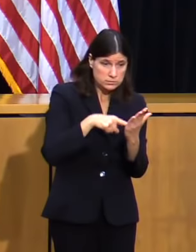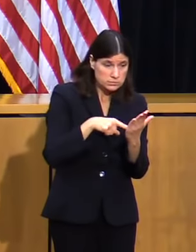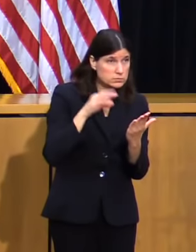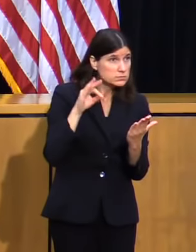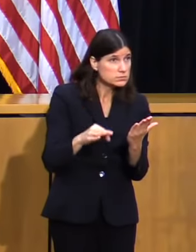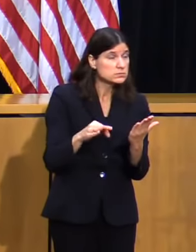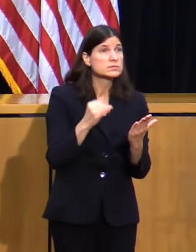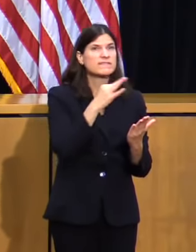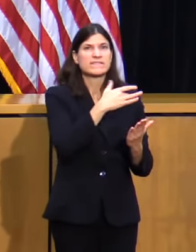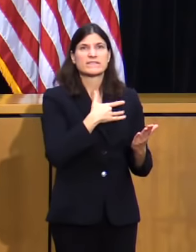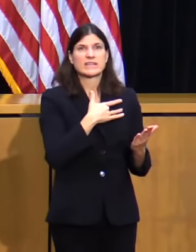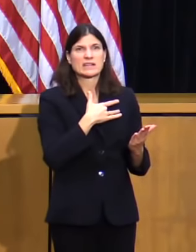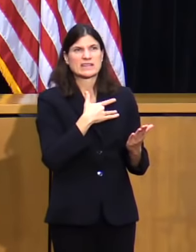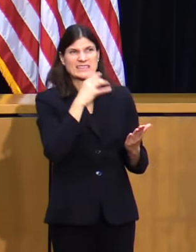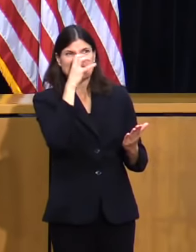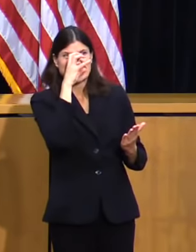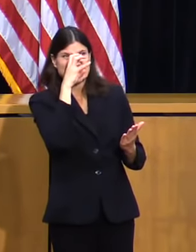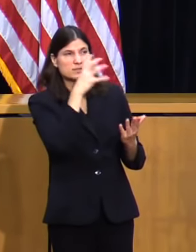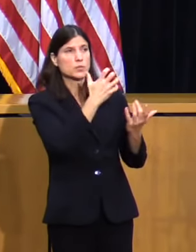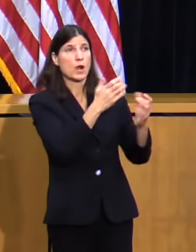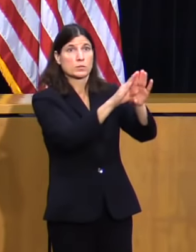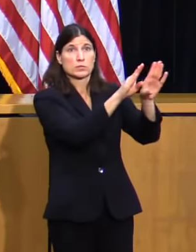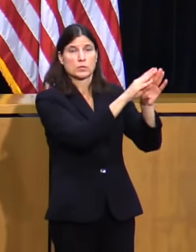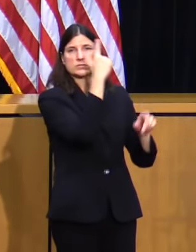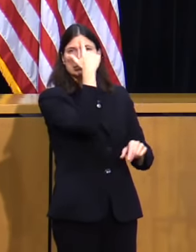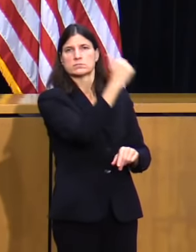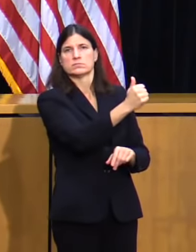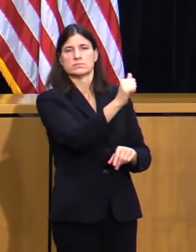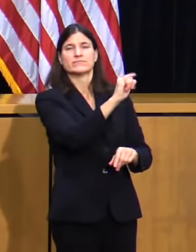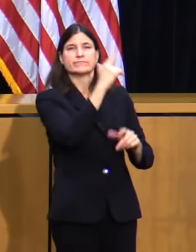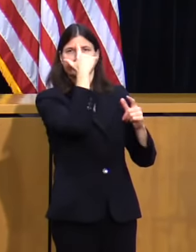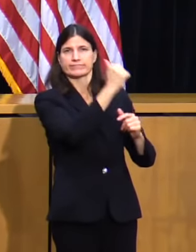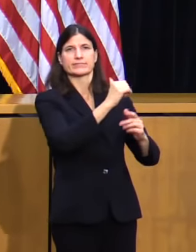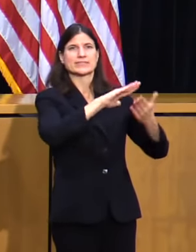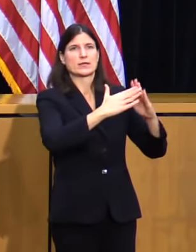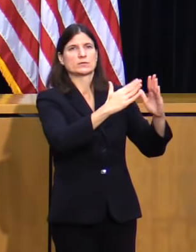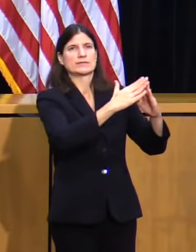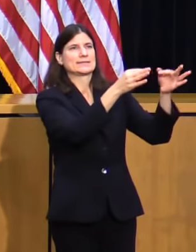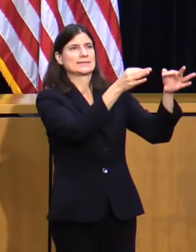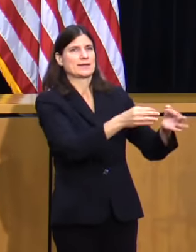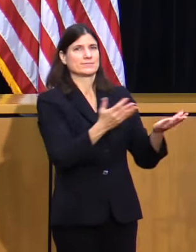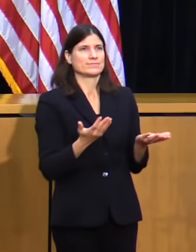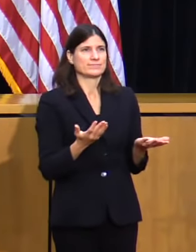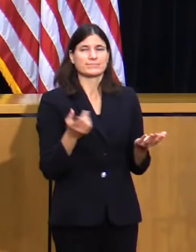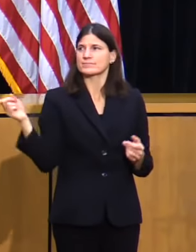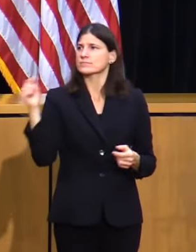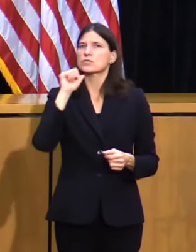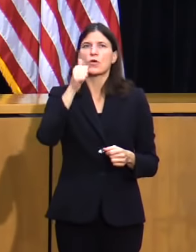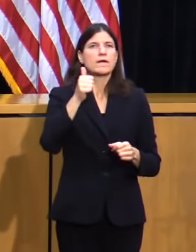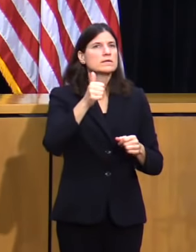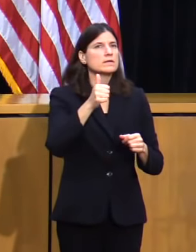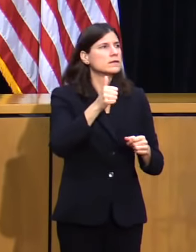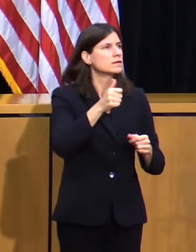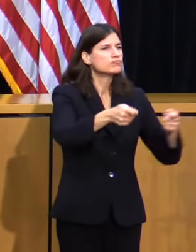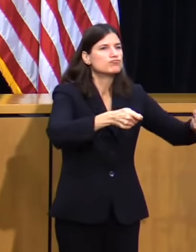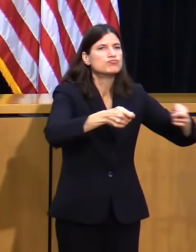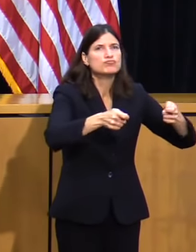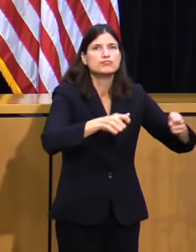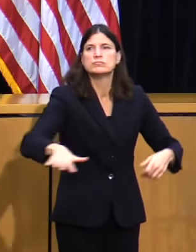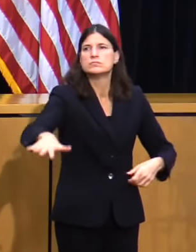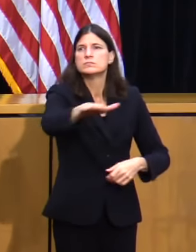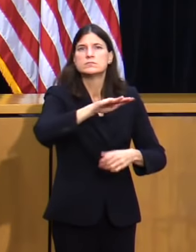been an issue in other states where governors have tried to say local communities, mayors, city managers, city councils